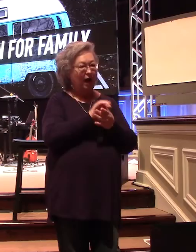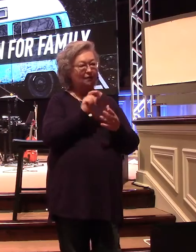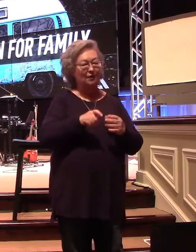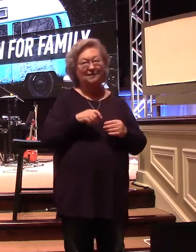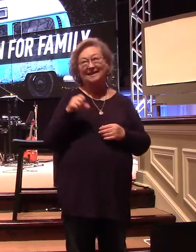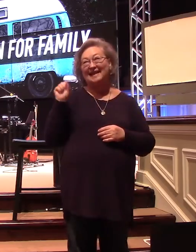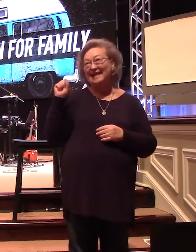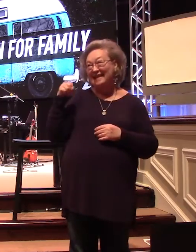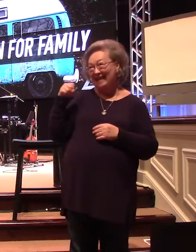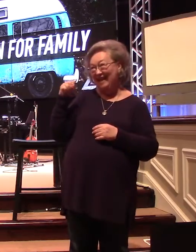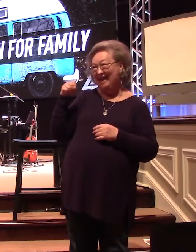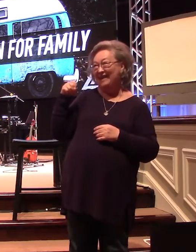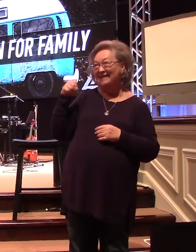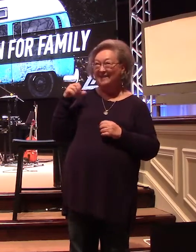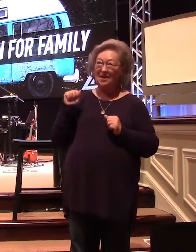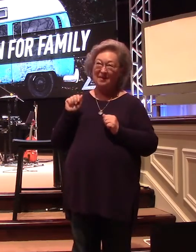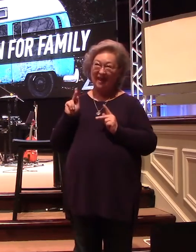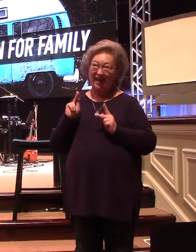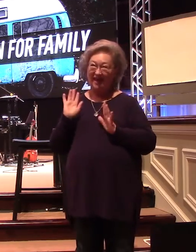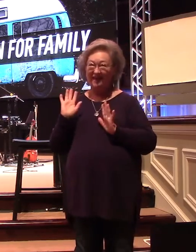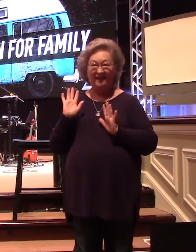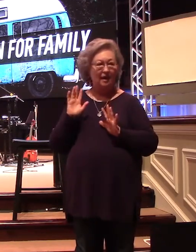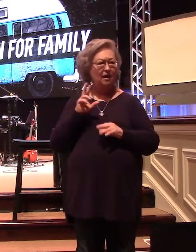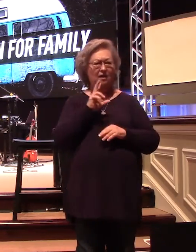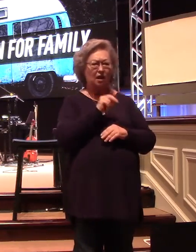how it would happen. But anyway,